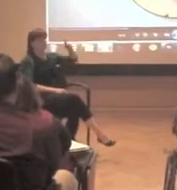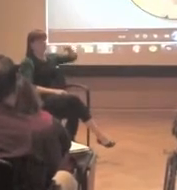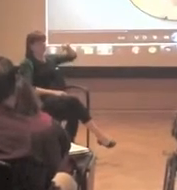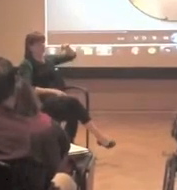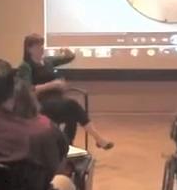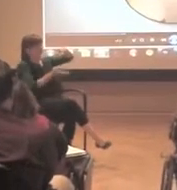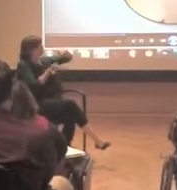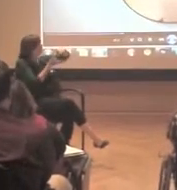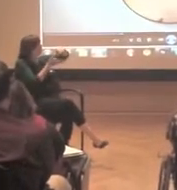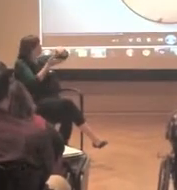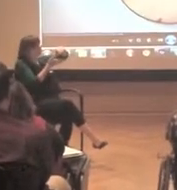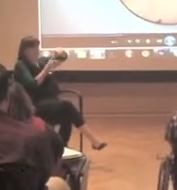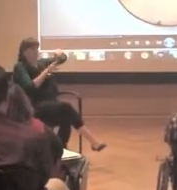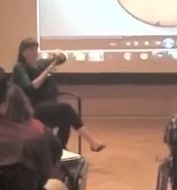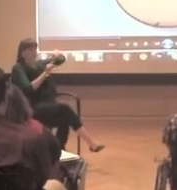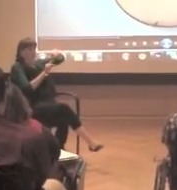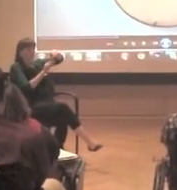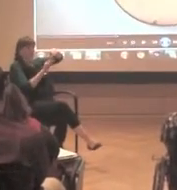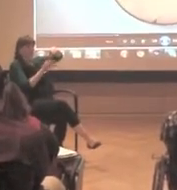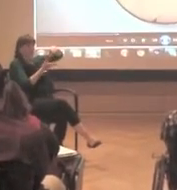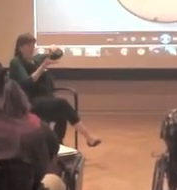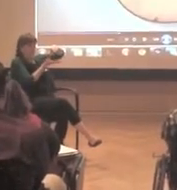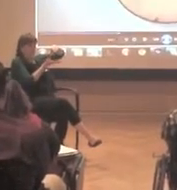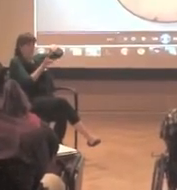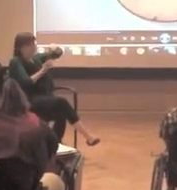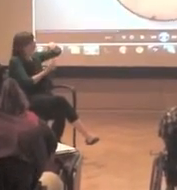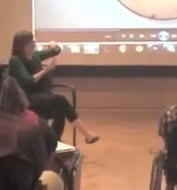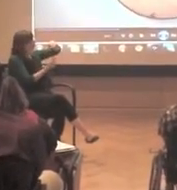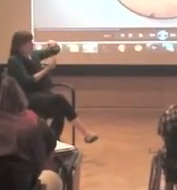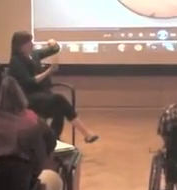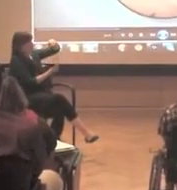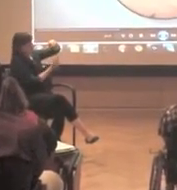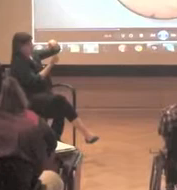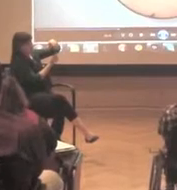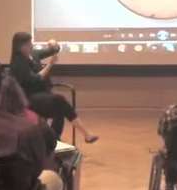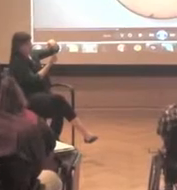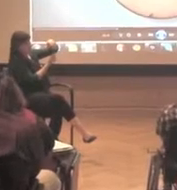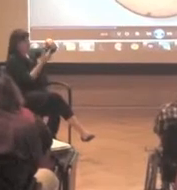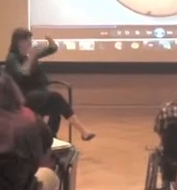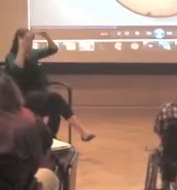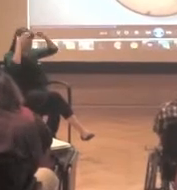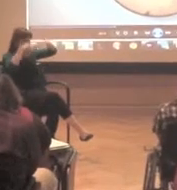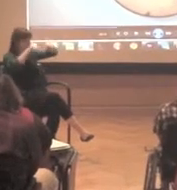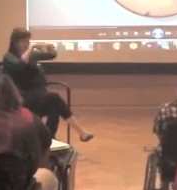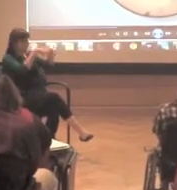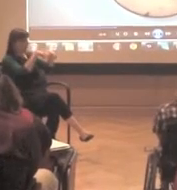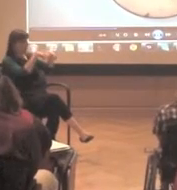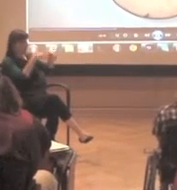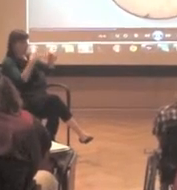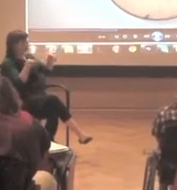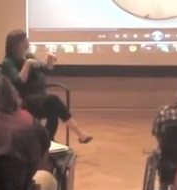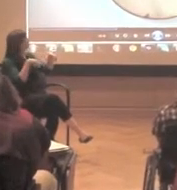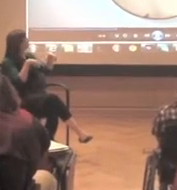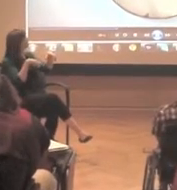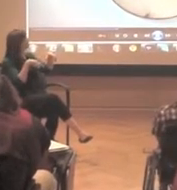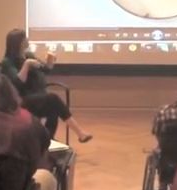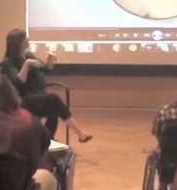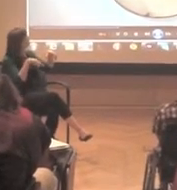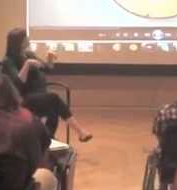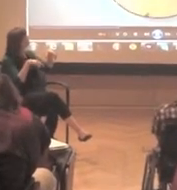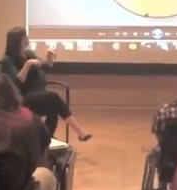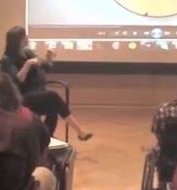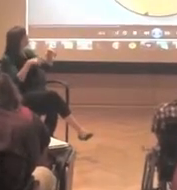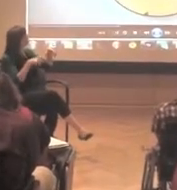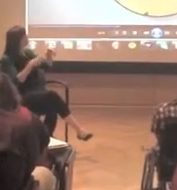ventricle. Okay. And then we just poke a hole. So we're in the brain with a small camera that's 3.5